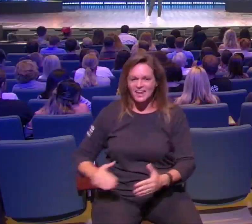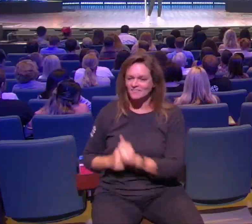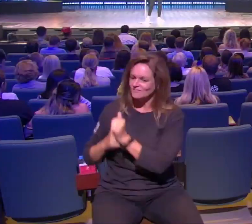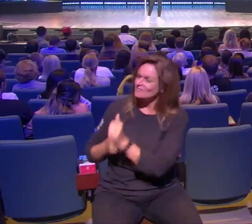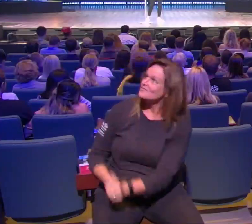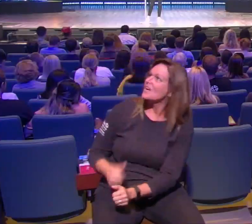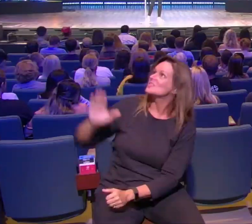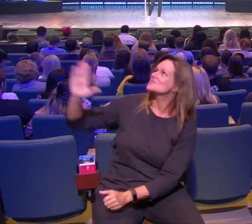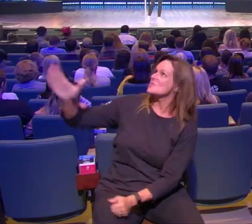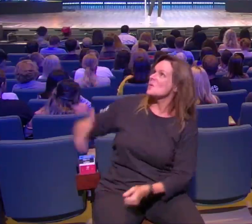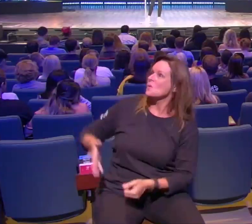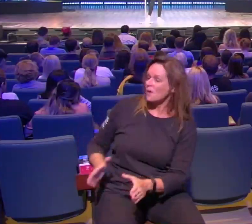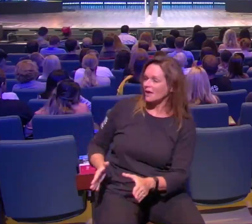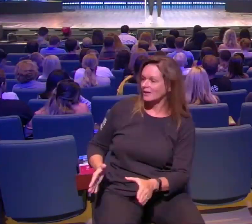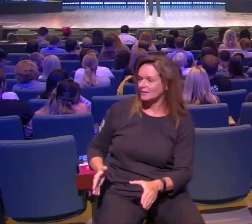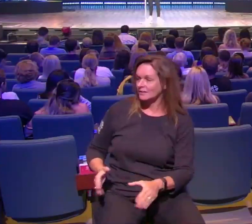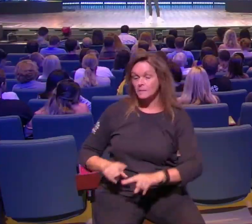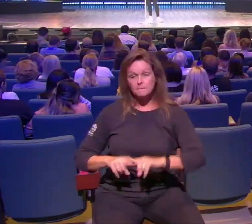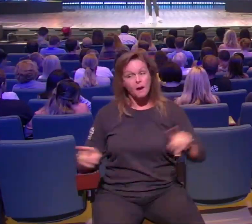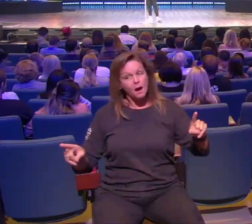courageous,